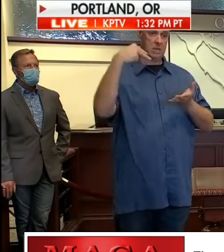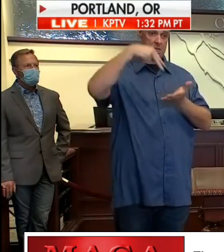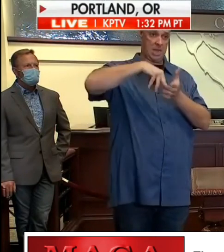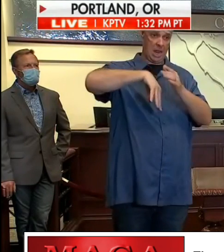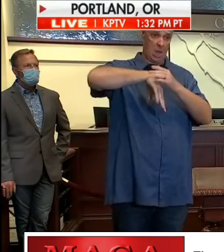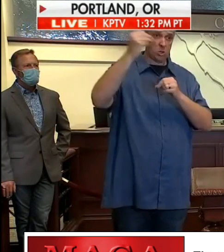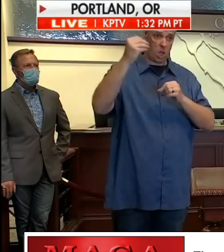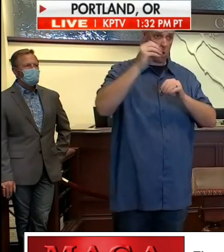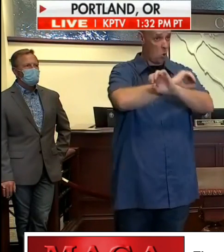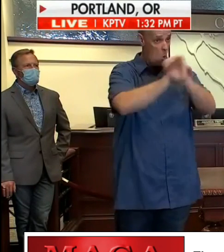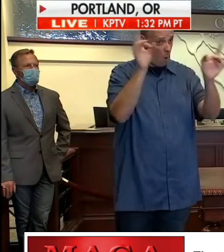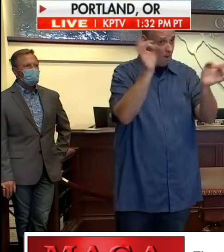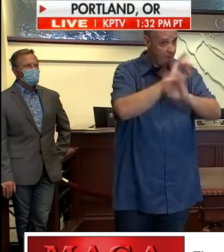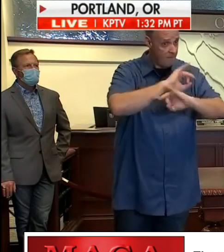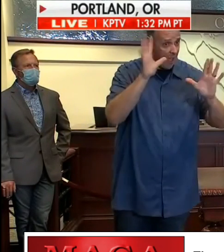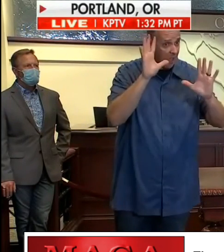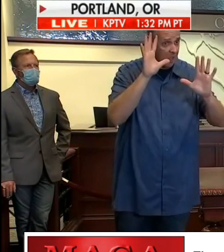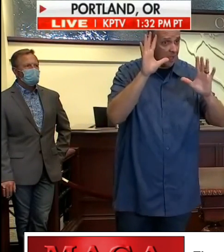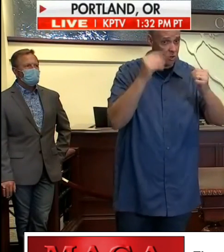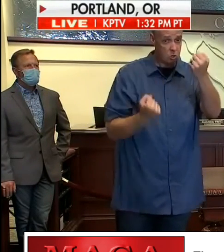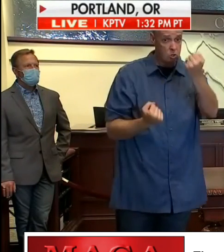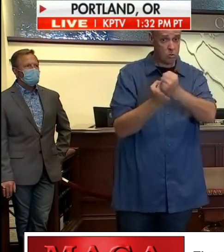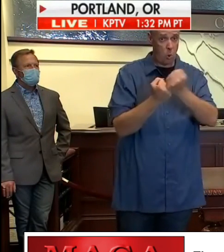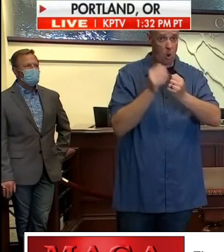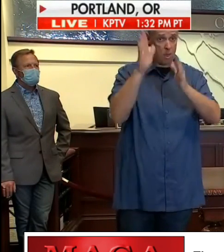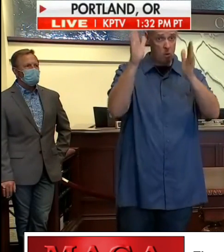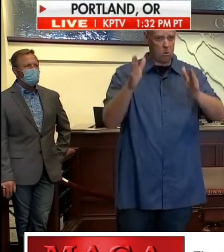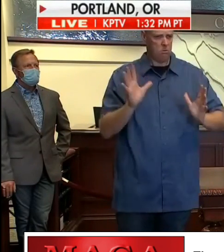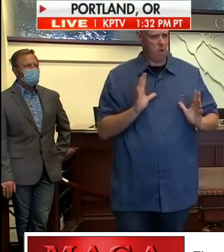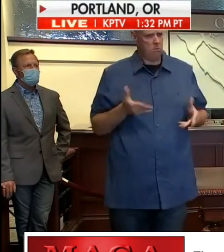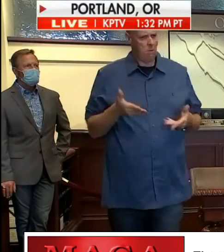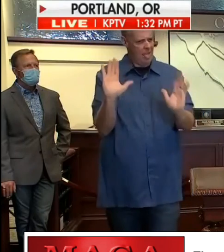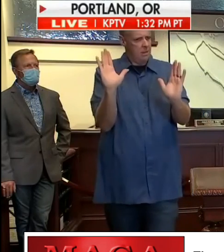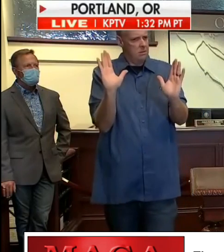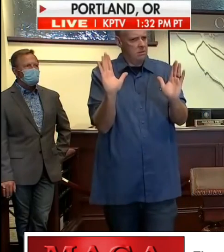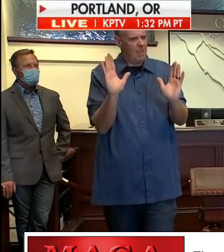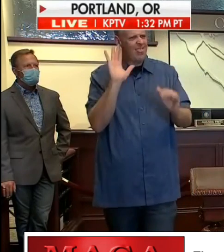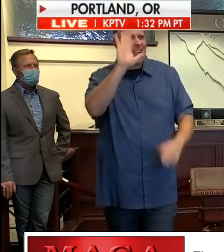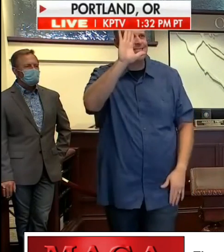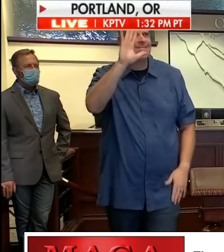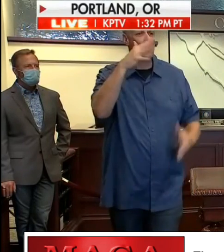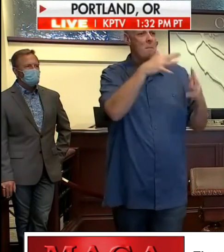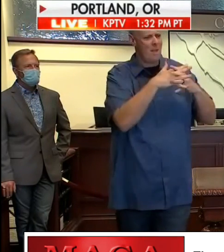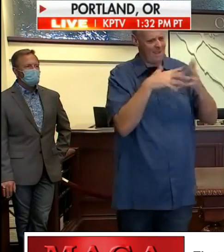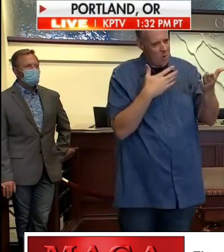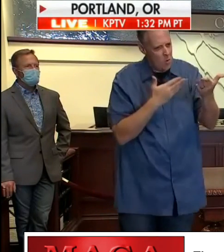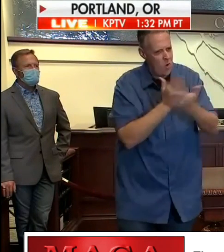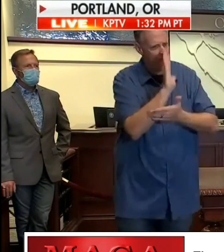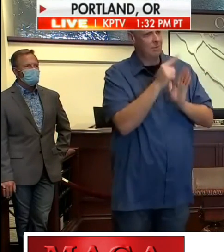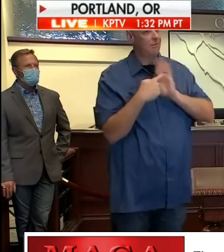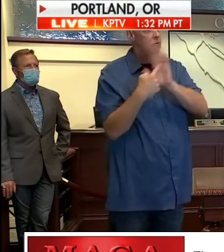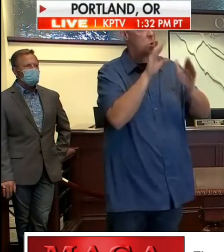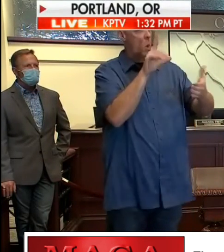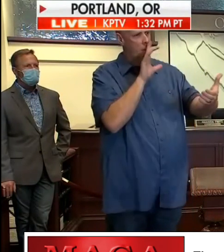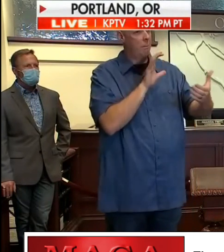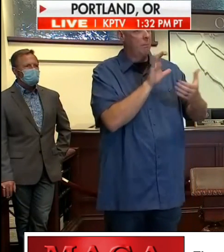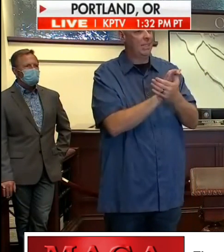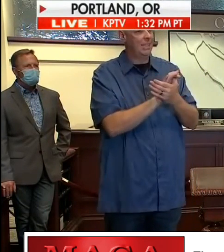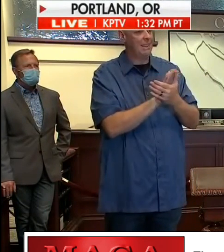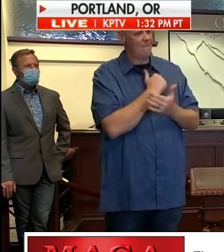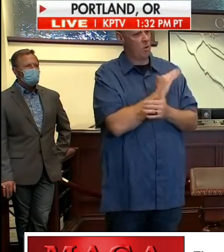nonviolently demonstrate in support of their candidate. That's core to American democracy, is that right to demonstrate